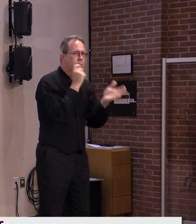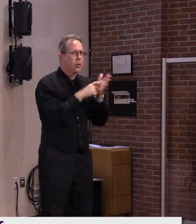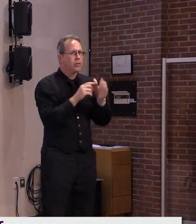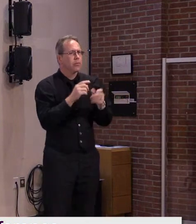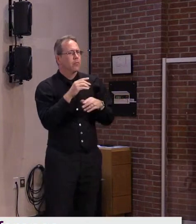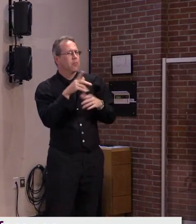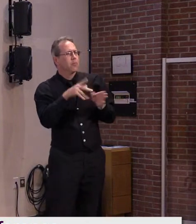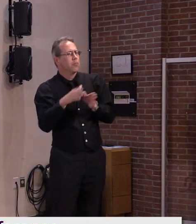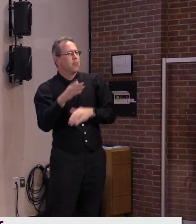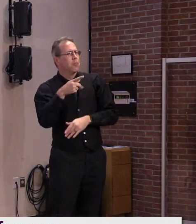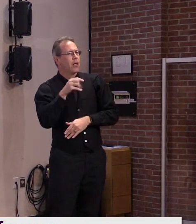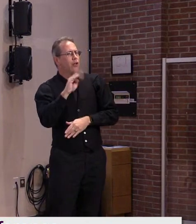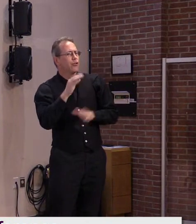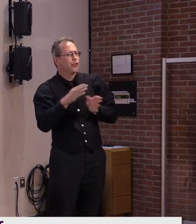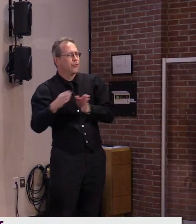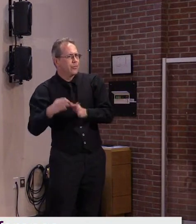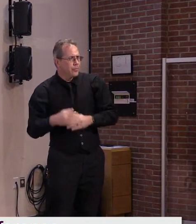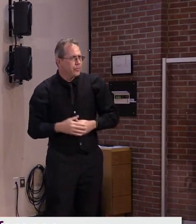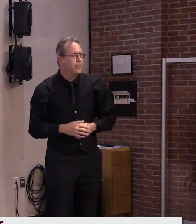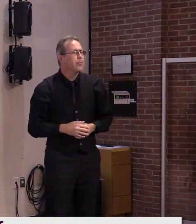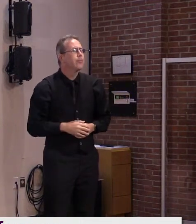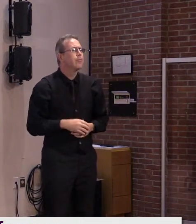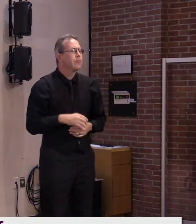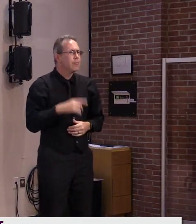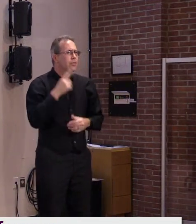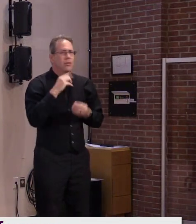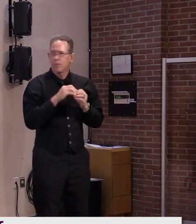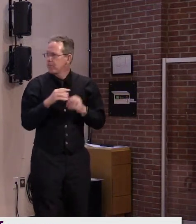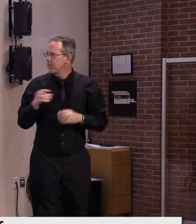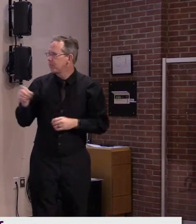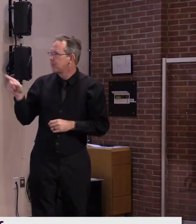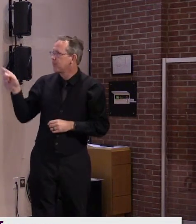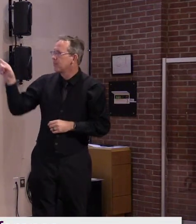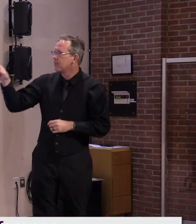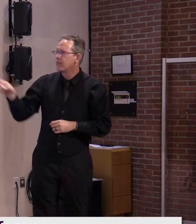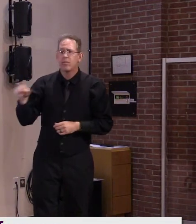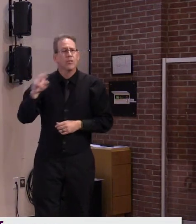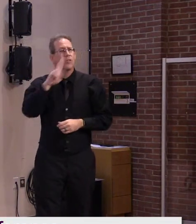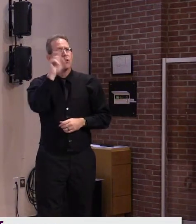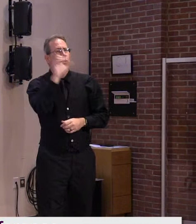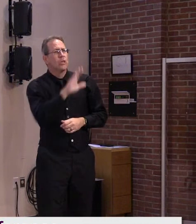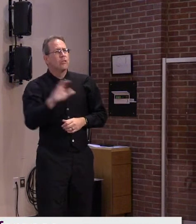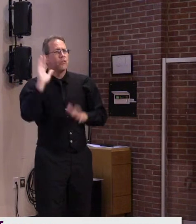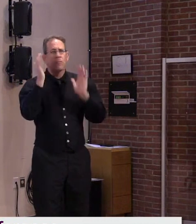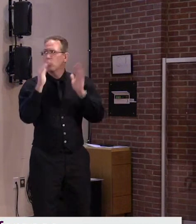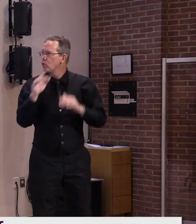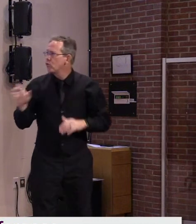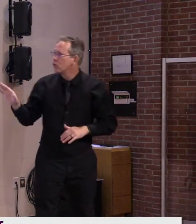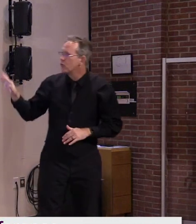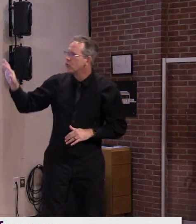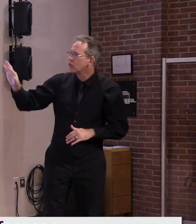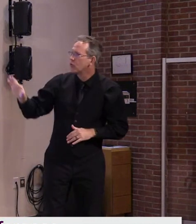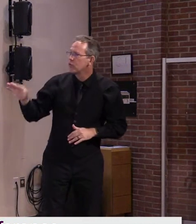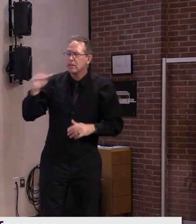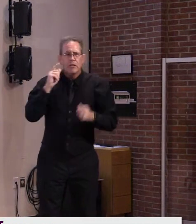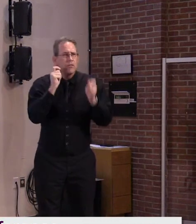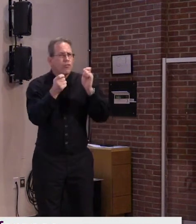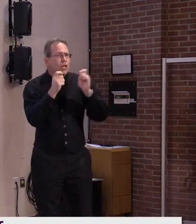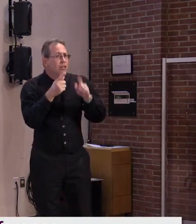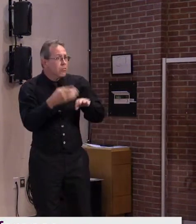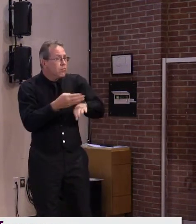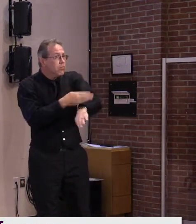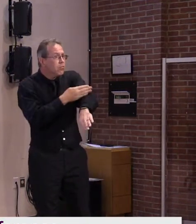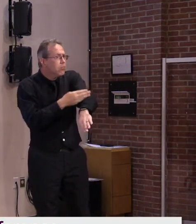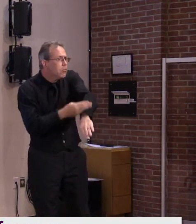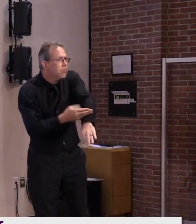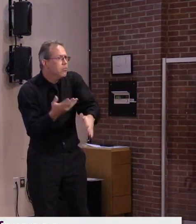basis. So it's not the overall case numbers in these counties, but just are these counties improving or are things getting worse? And you can see across much of the South, those